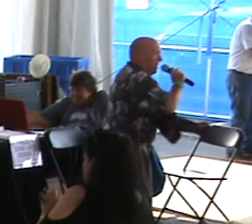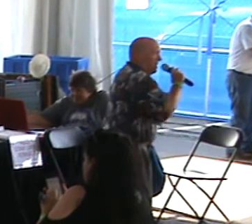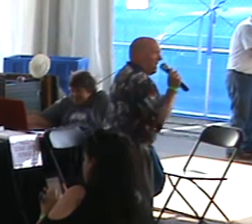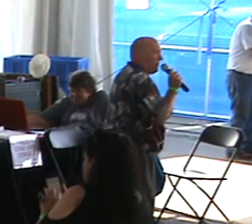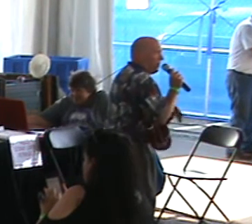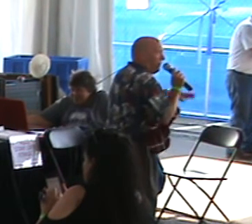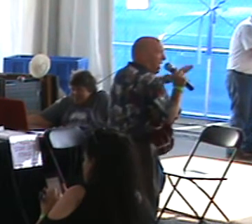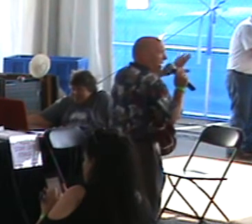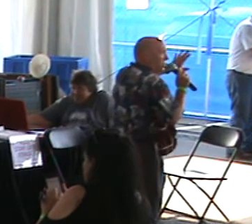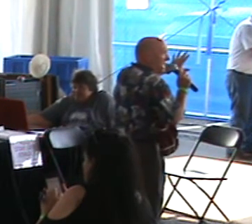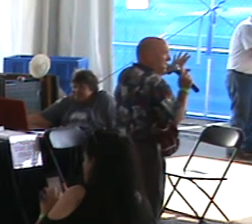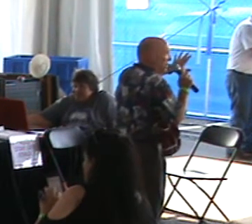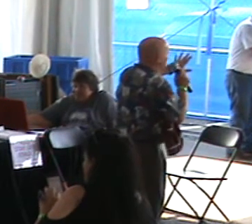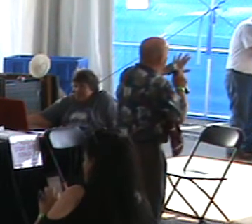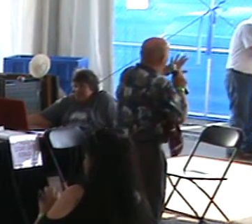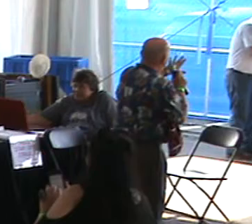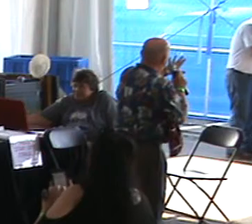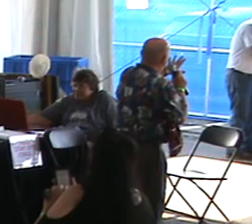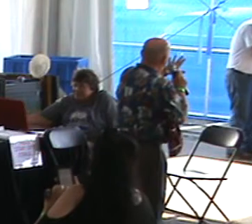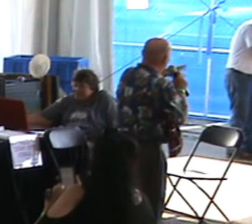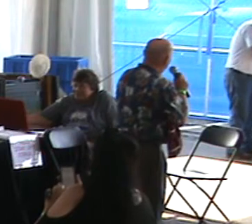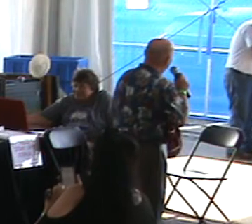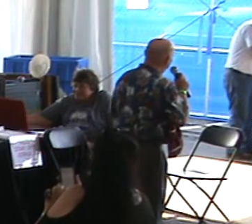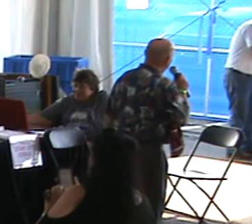Let's have a big hand for the fan text.